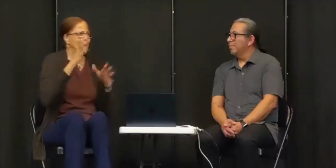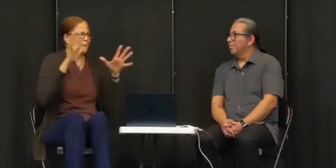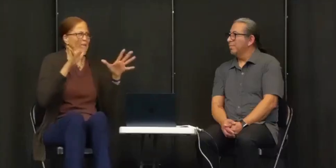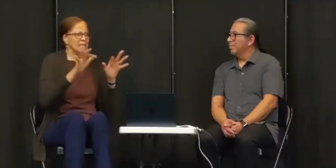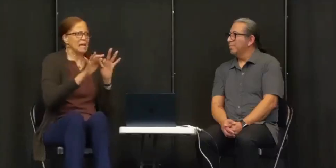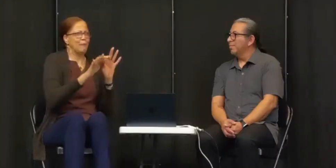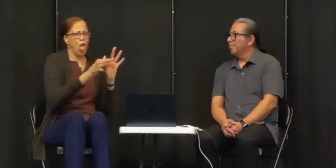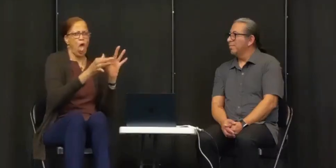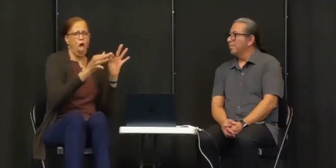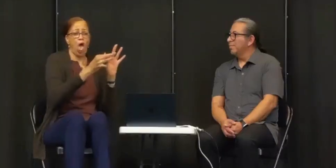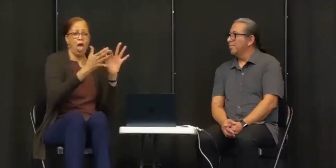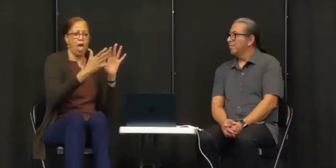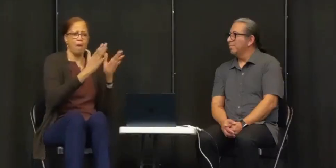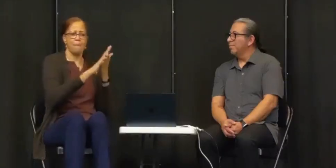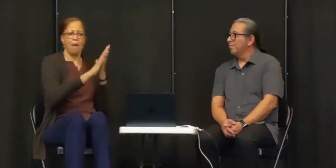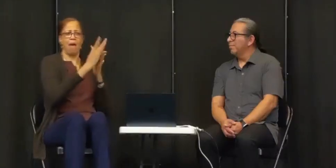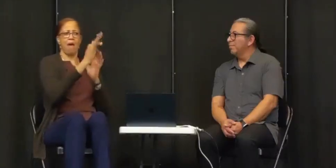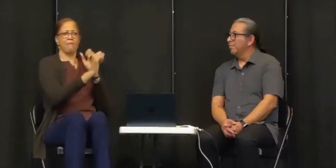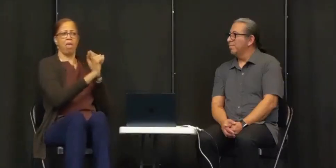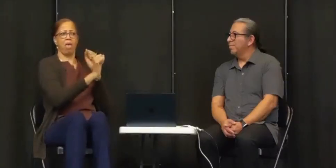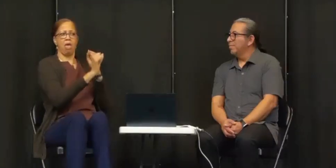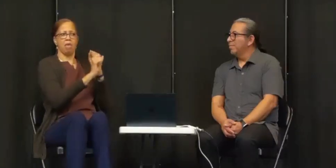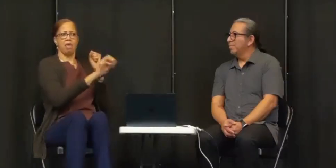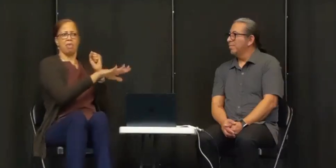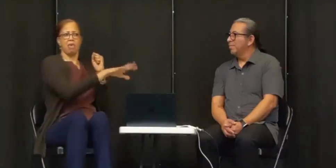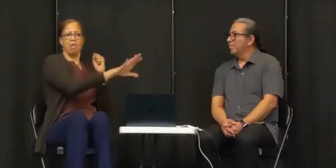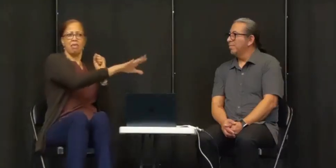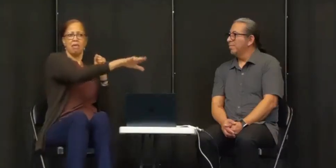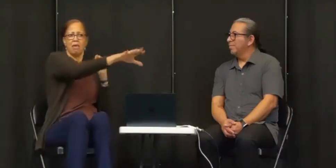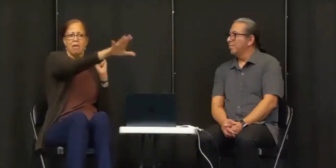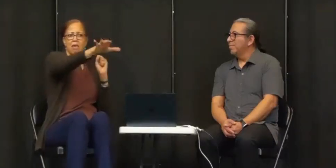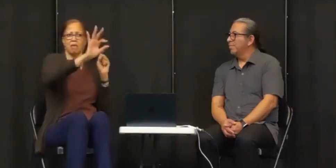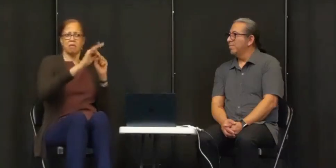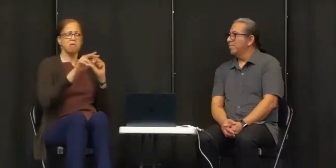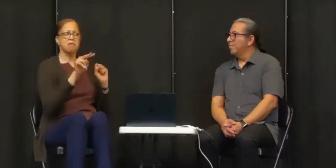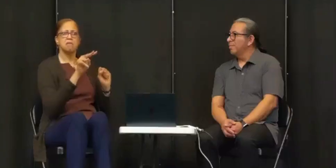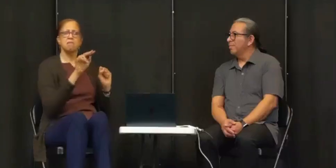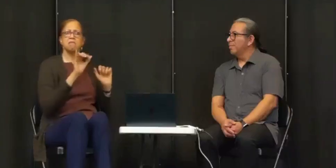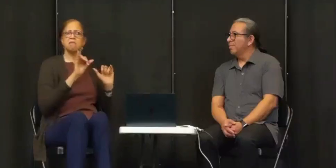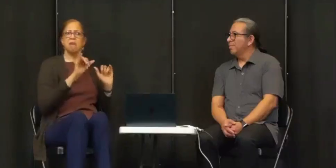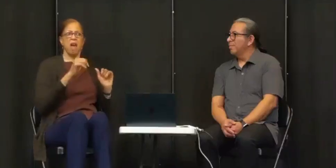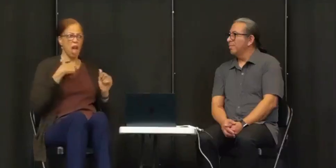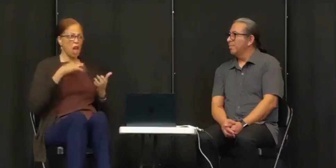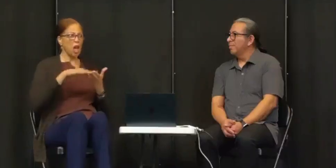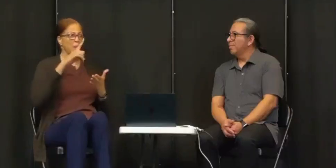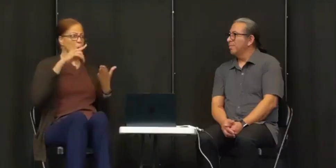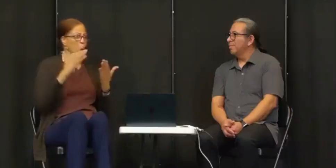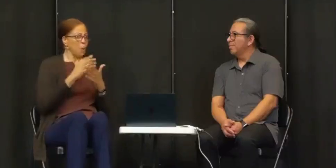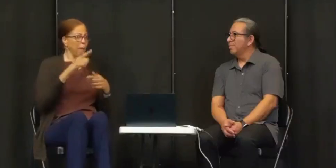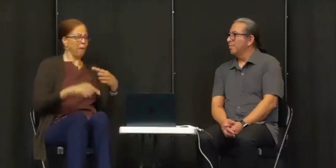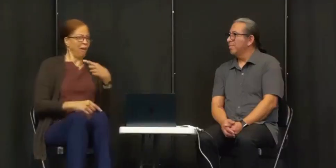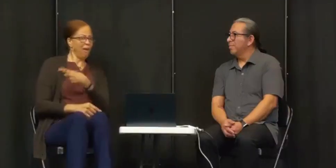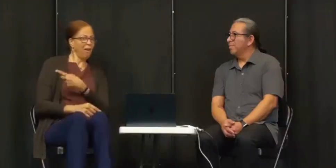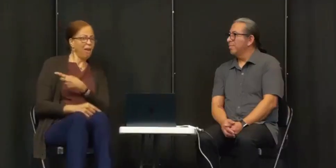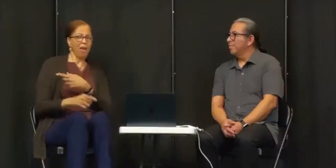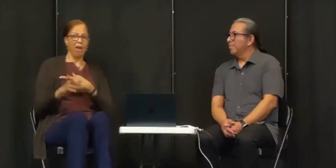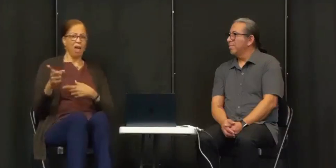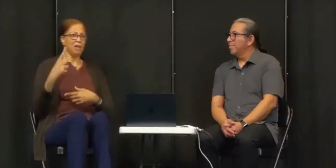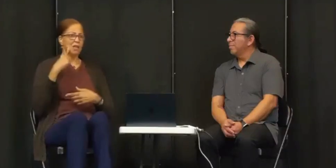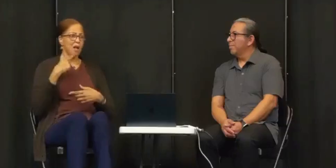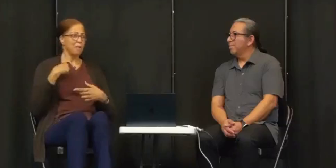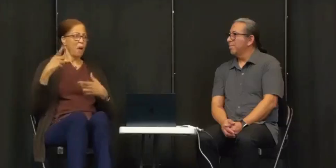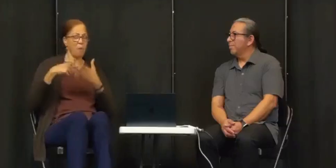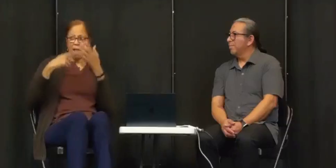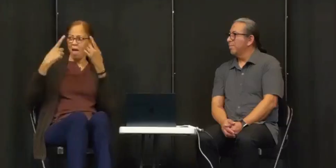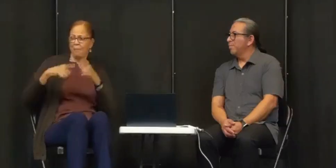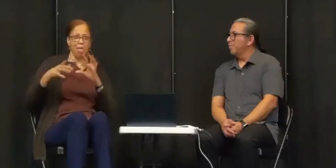Okay, you know, it's difficult to talk through the phone, through the interpreter. You know, hey, what are you guys talking about? You know, oh, I learned